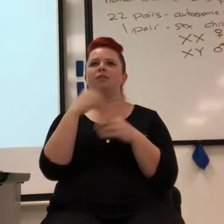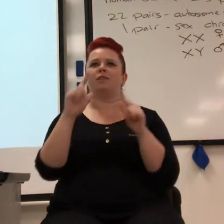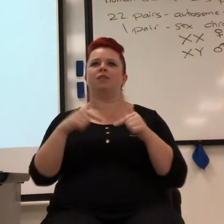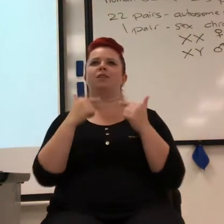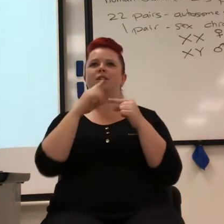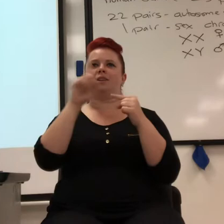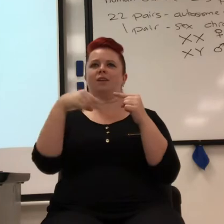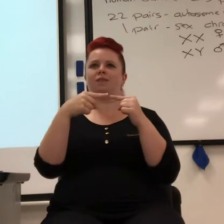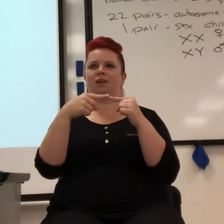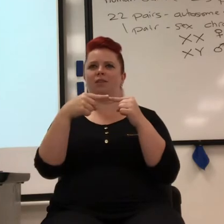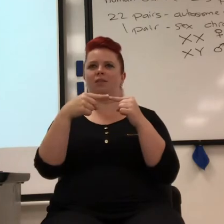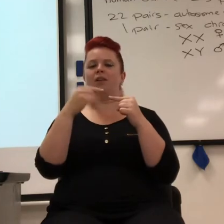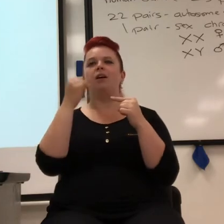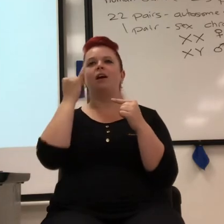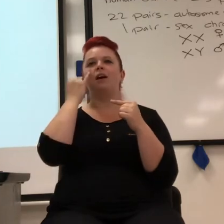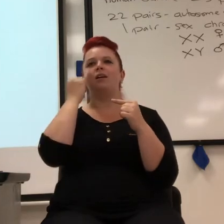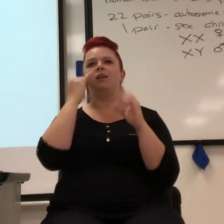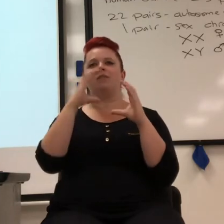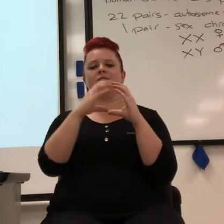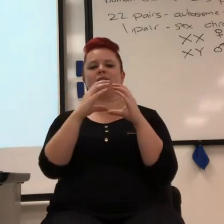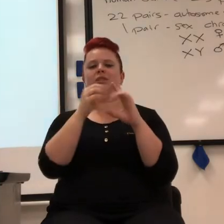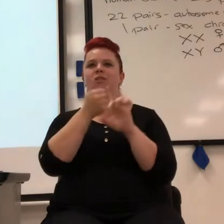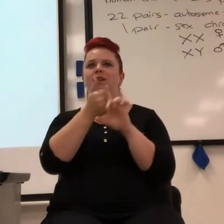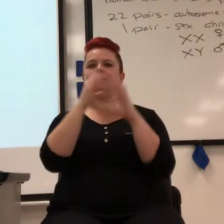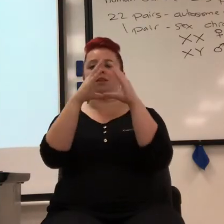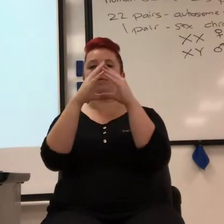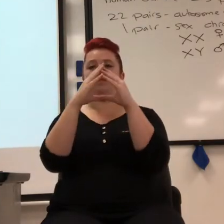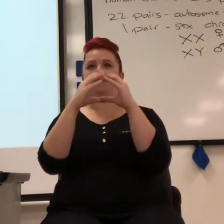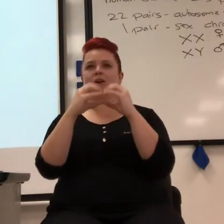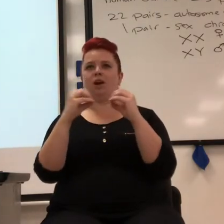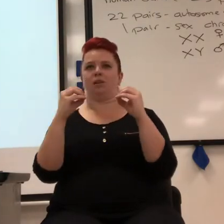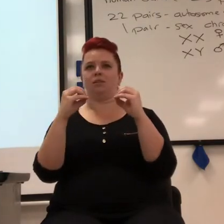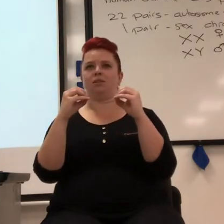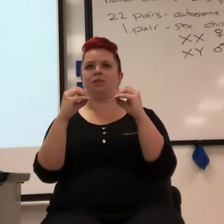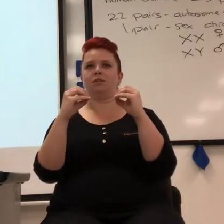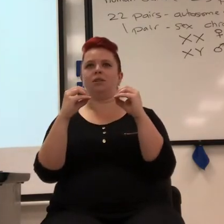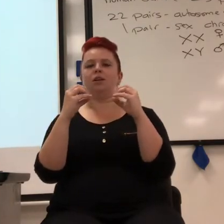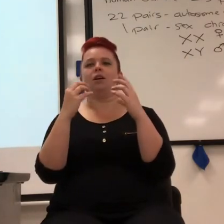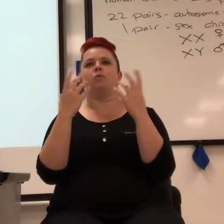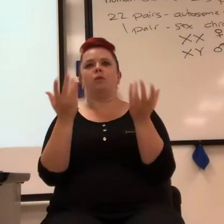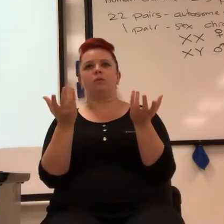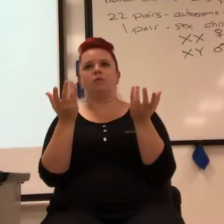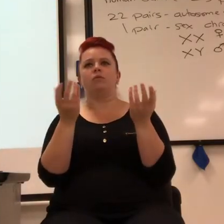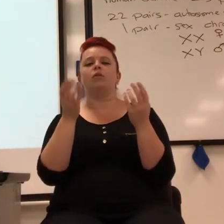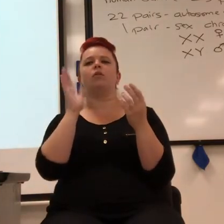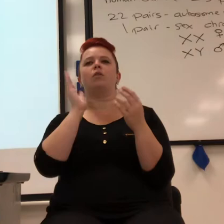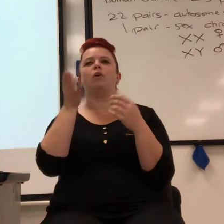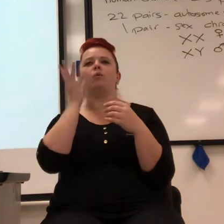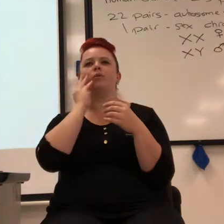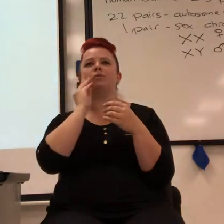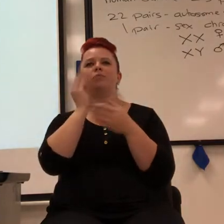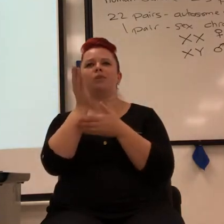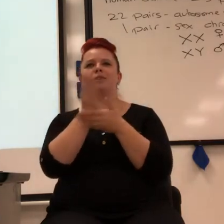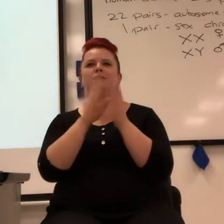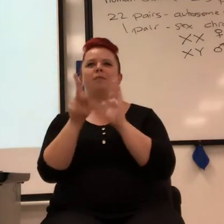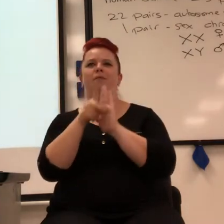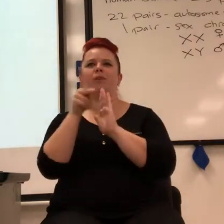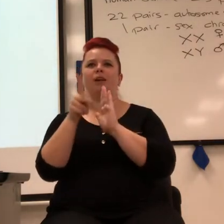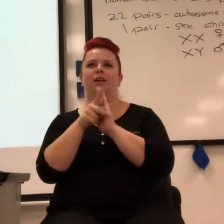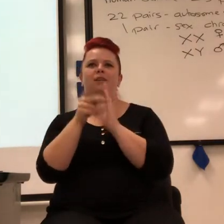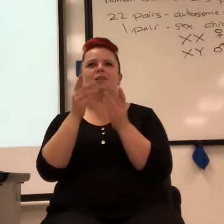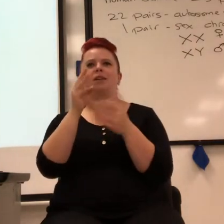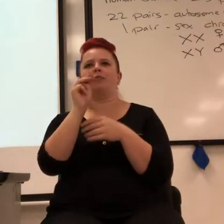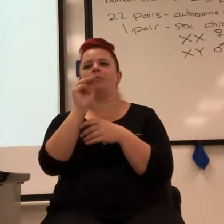cycle. And if it's a cell that divides, well, it'll go through some phase of stage